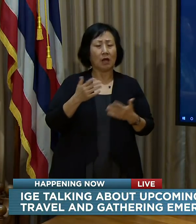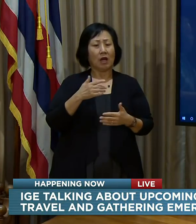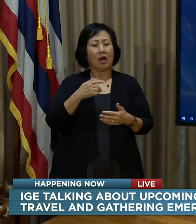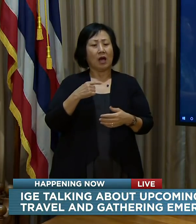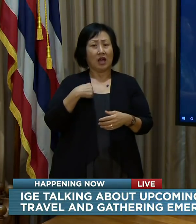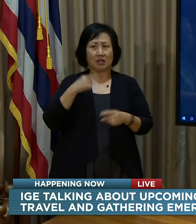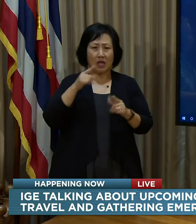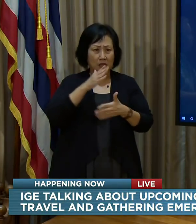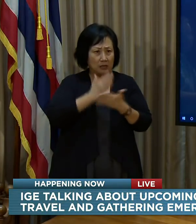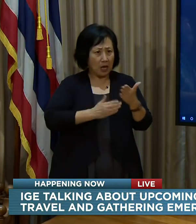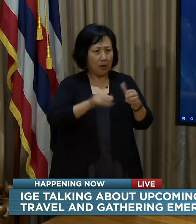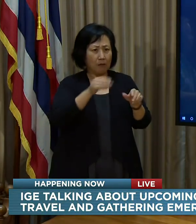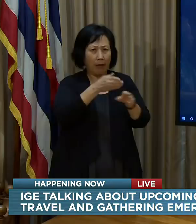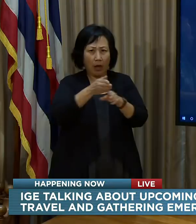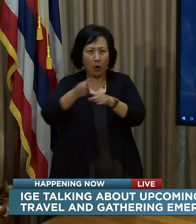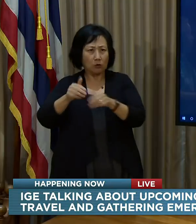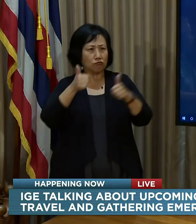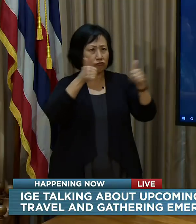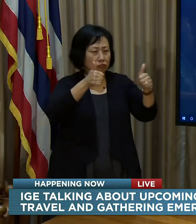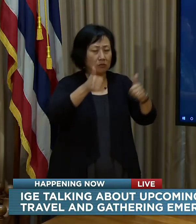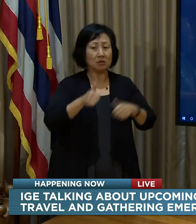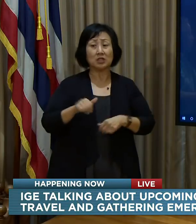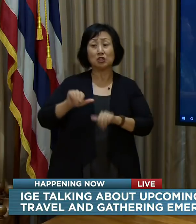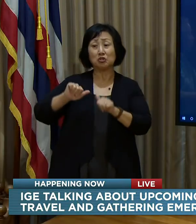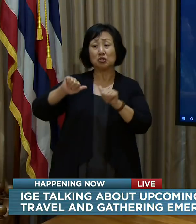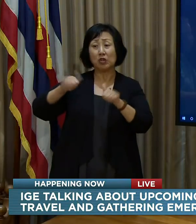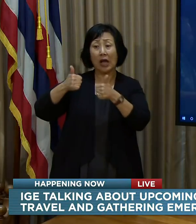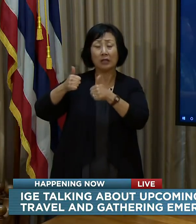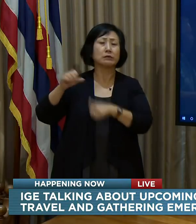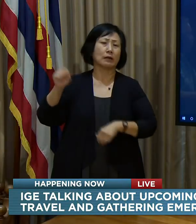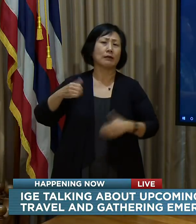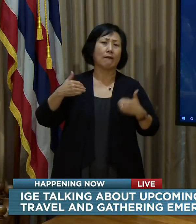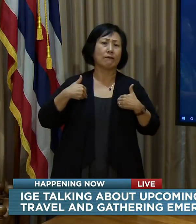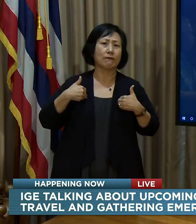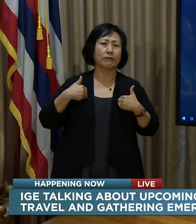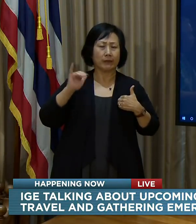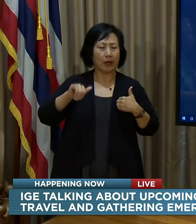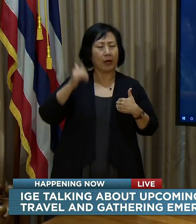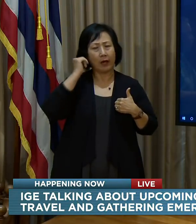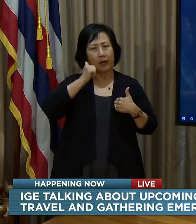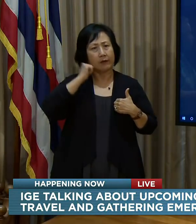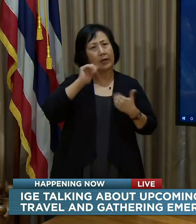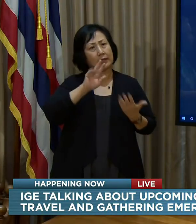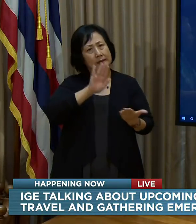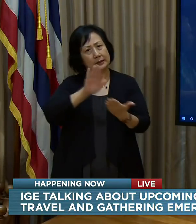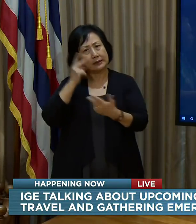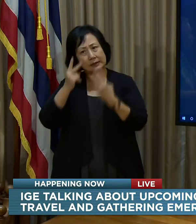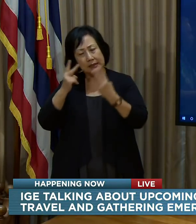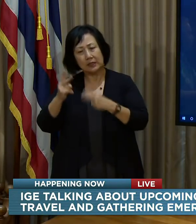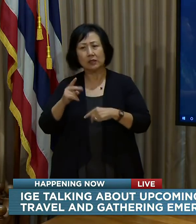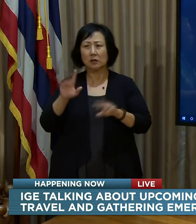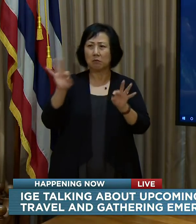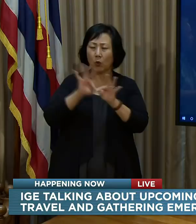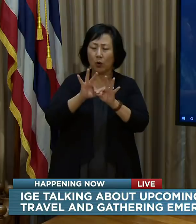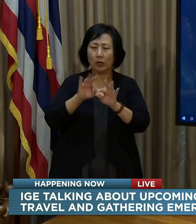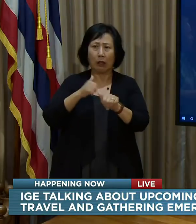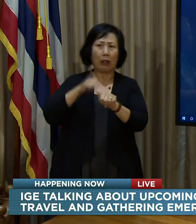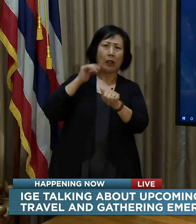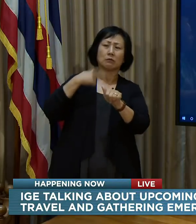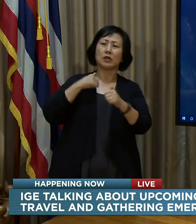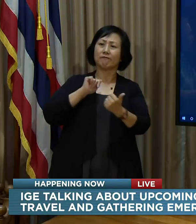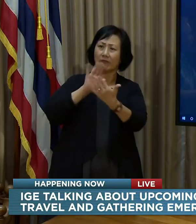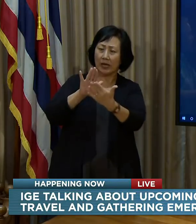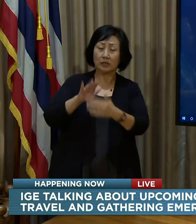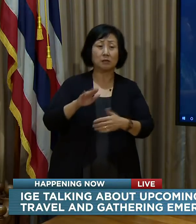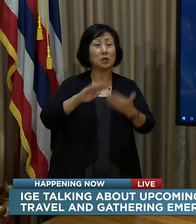well off in some areas. Challenges, yes, that's something I face each and every day, and it's important to take it on. But I have a community that